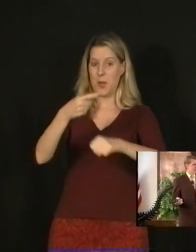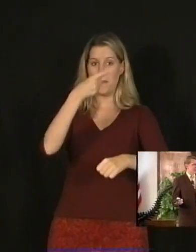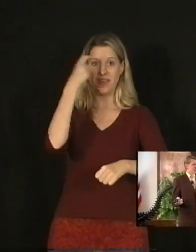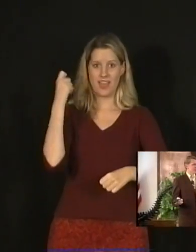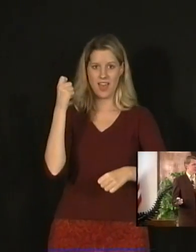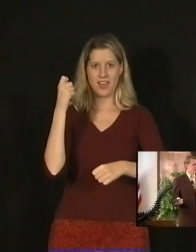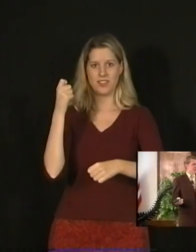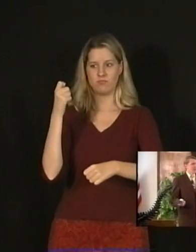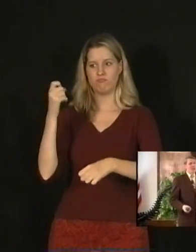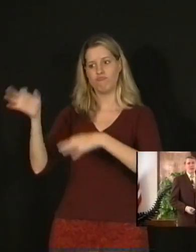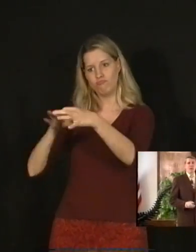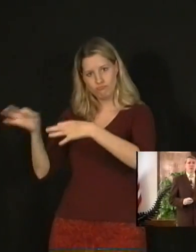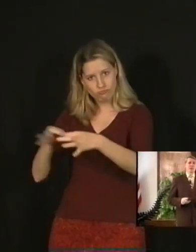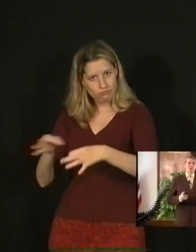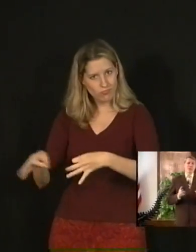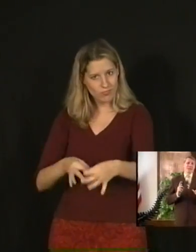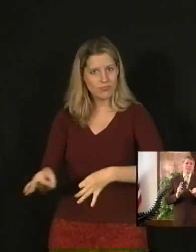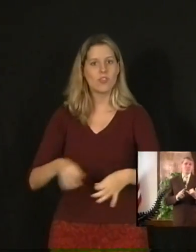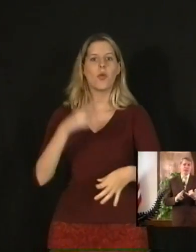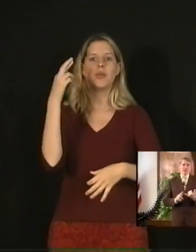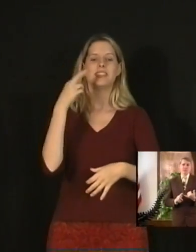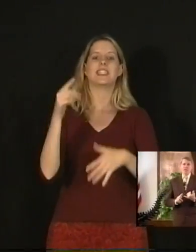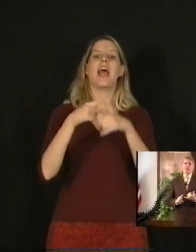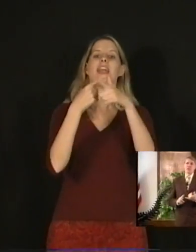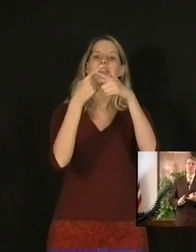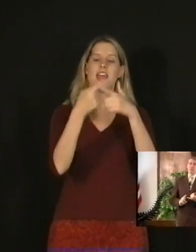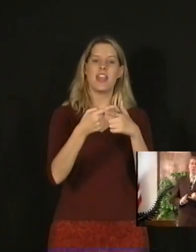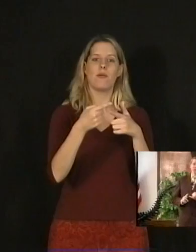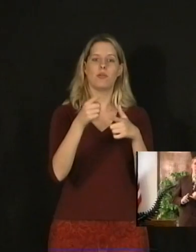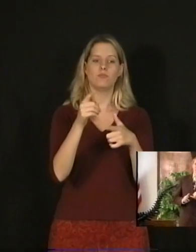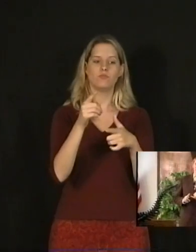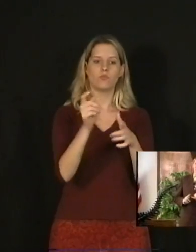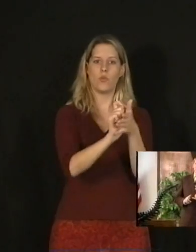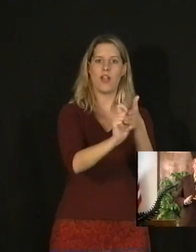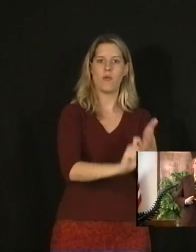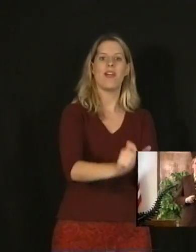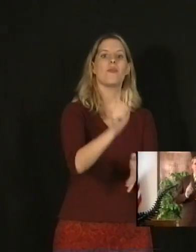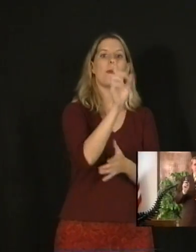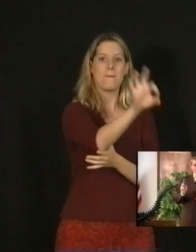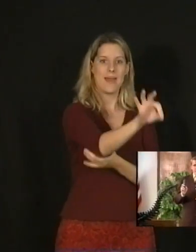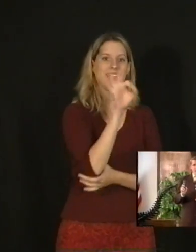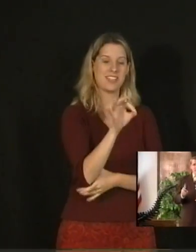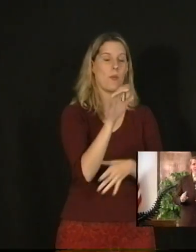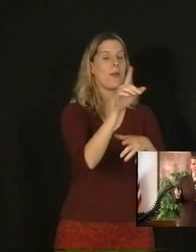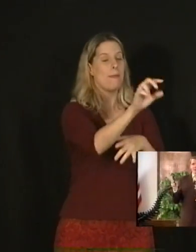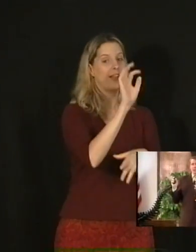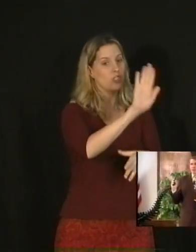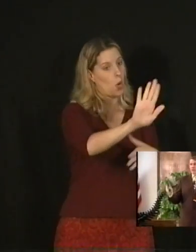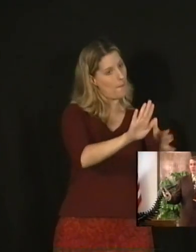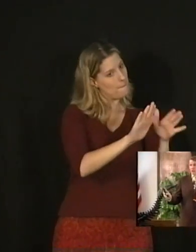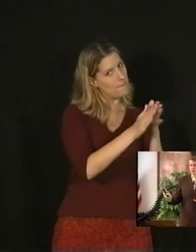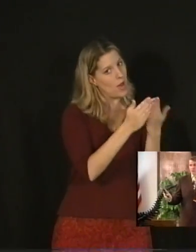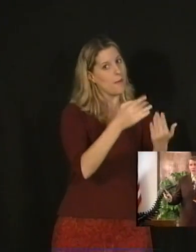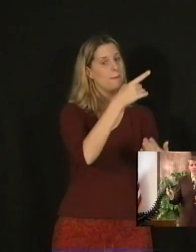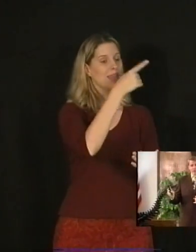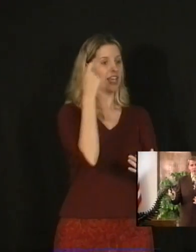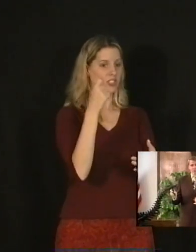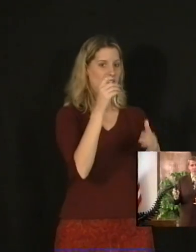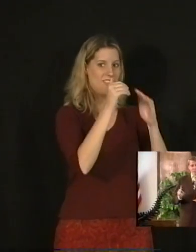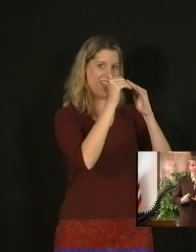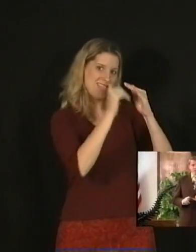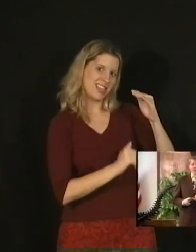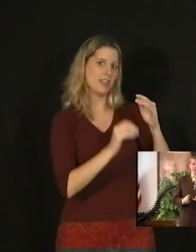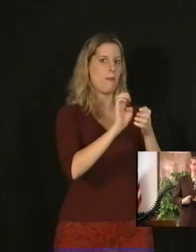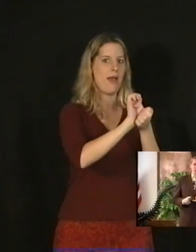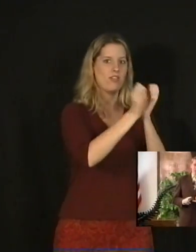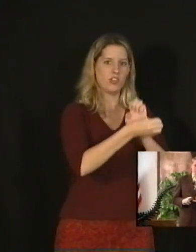your reasons. And then I would write to the one I did pick and say, hey fellas, we did pick your book this year because you got the least amount of evolution. However,